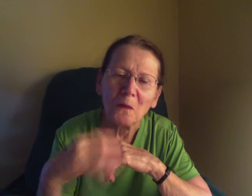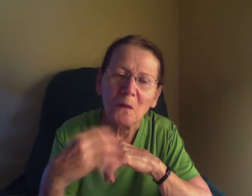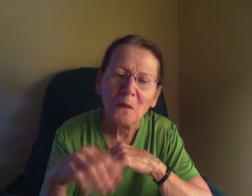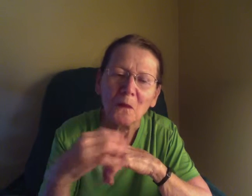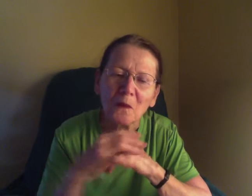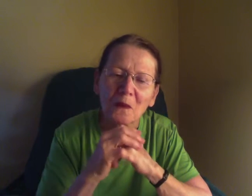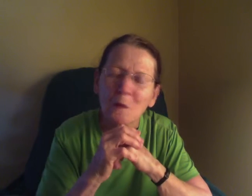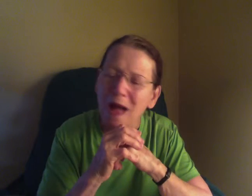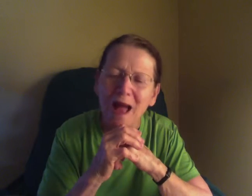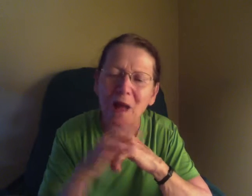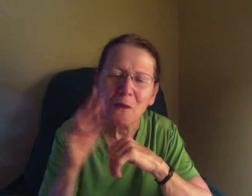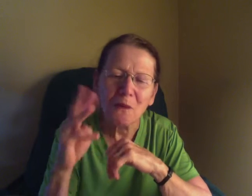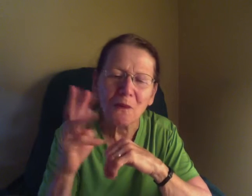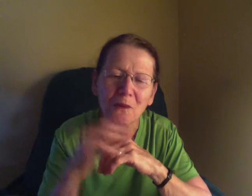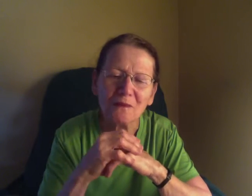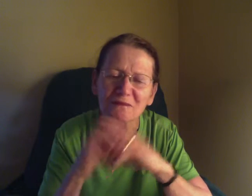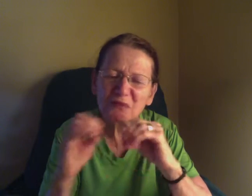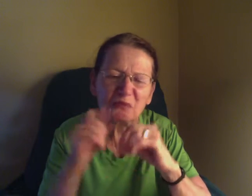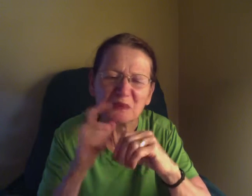I don't see.